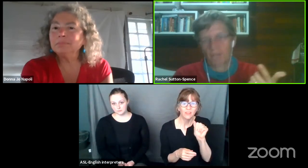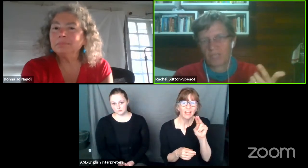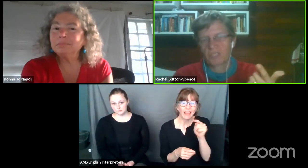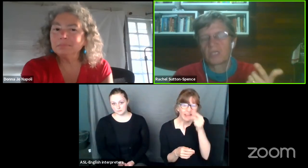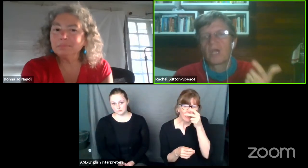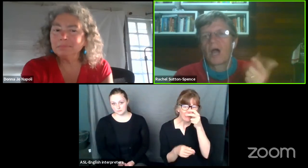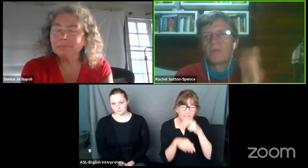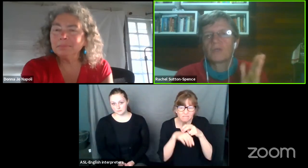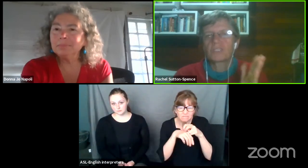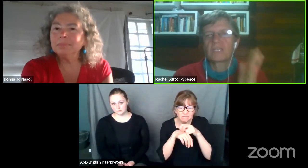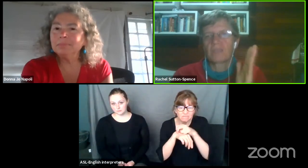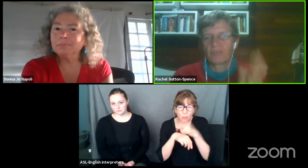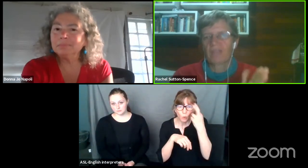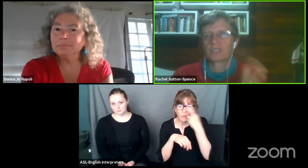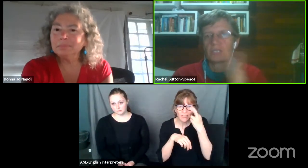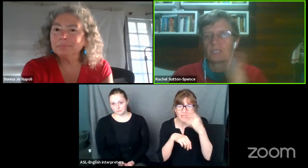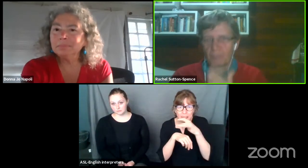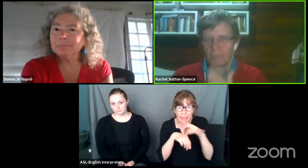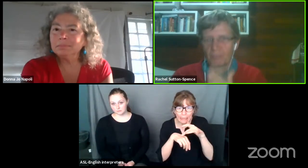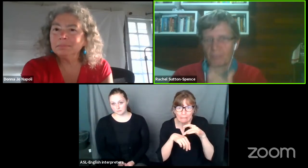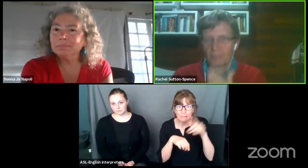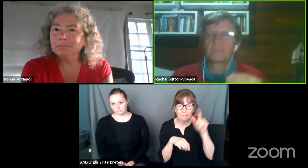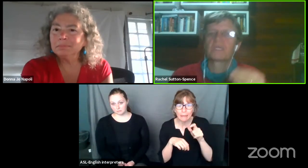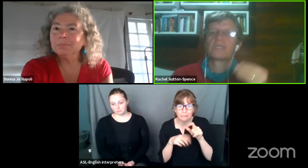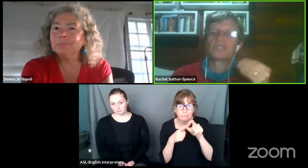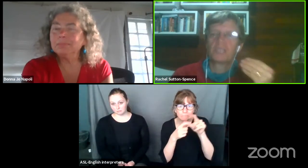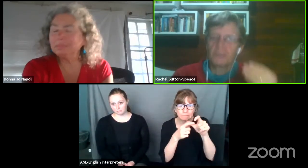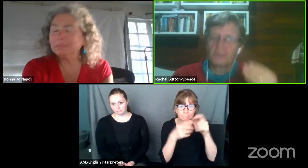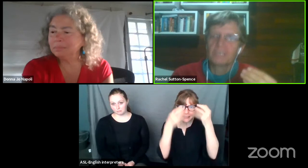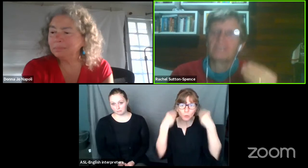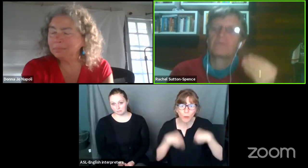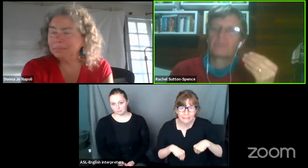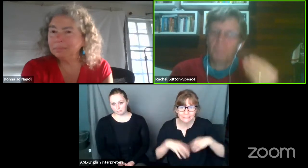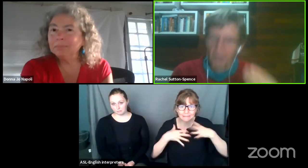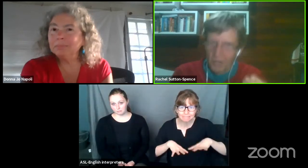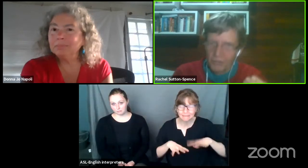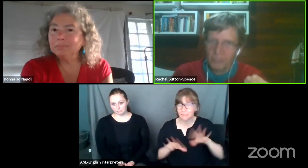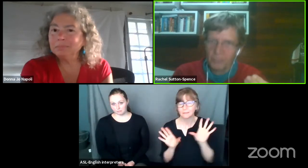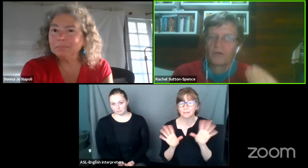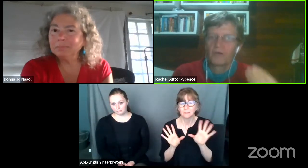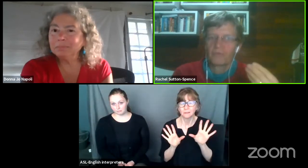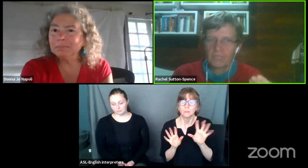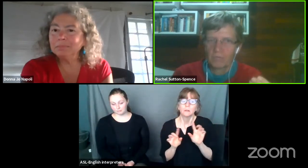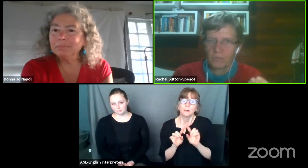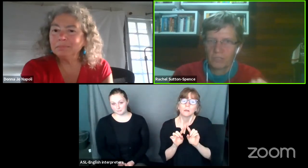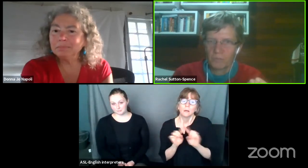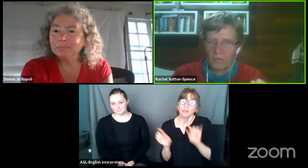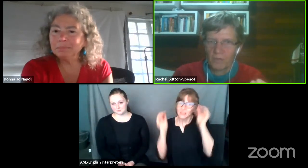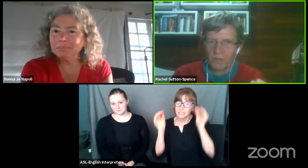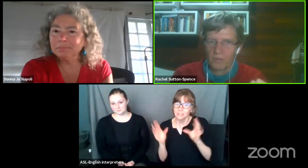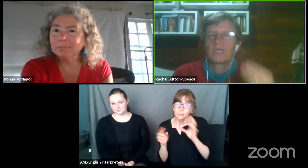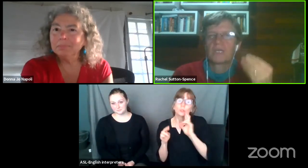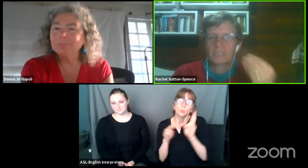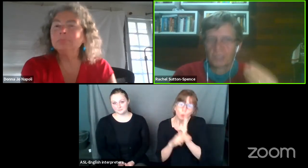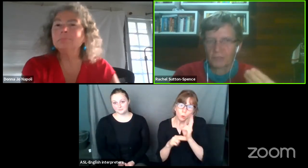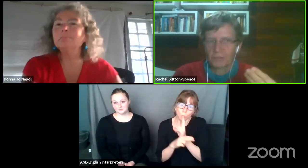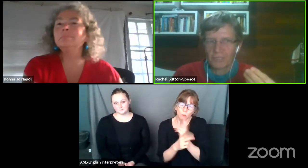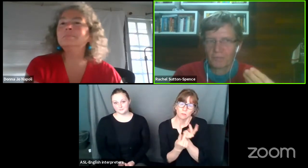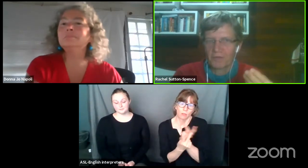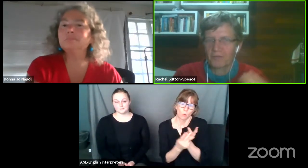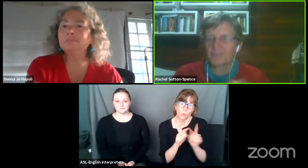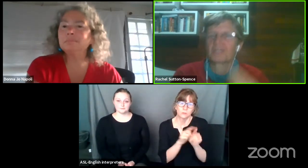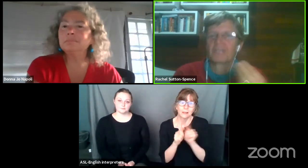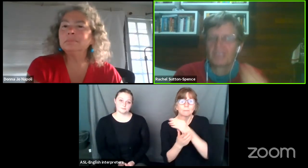get dressed. I'm not saying that turned him round. I'm saying she used it and it was part of his language experience, his